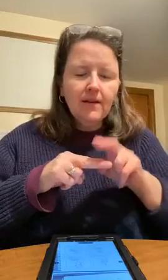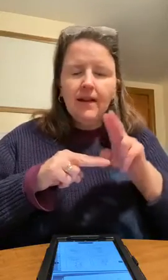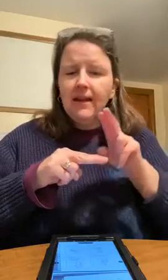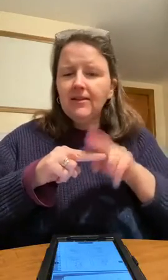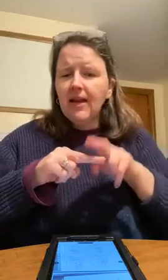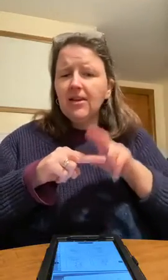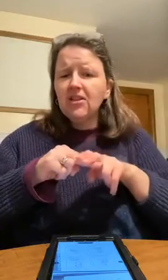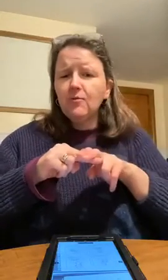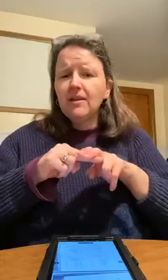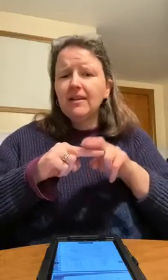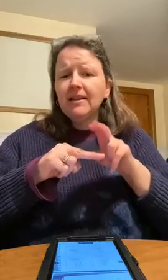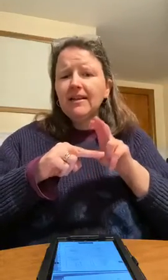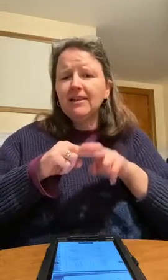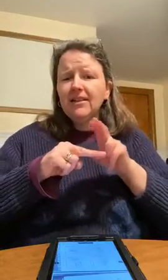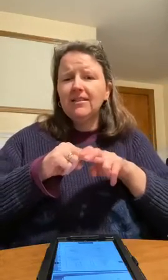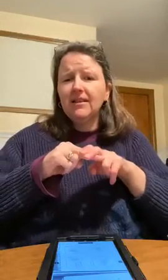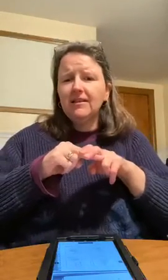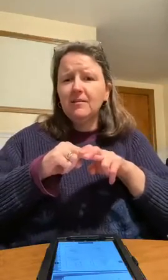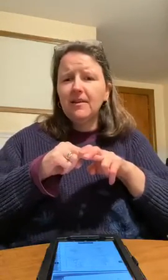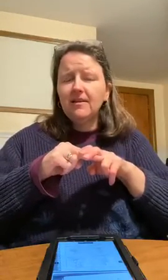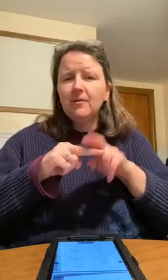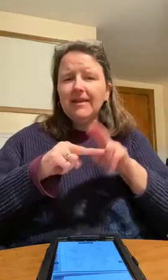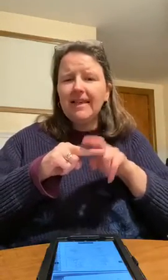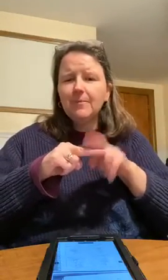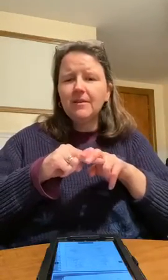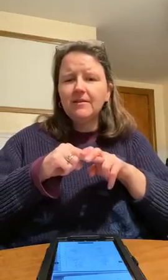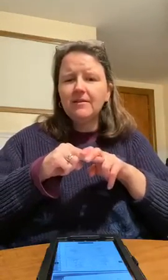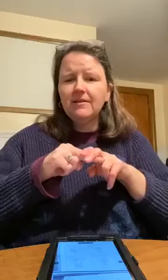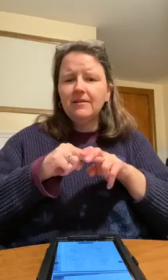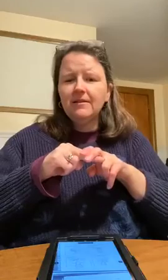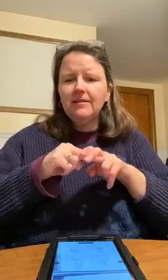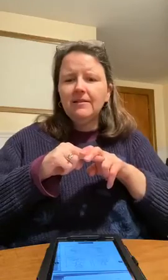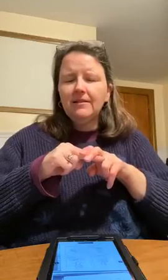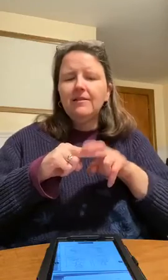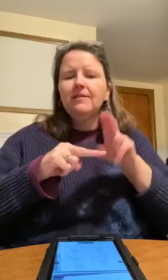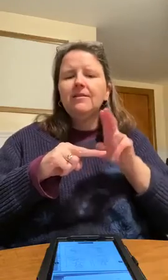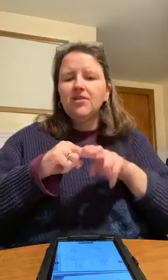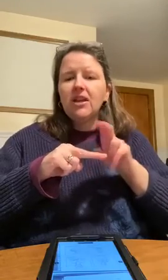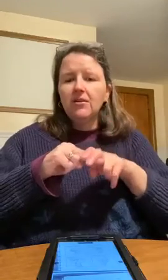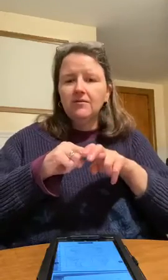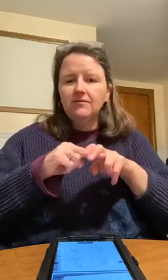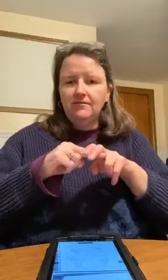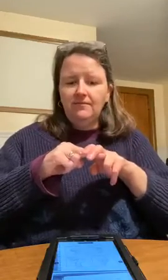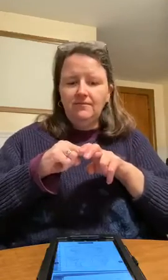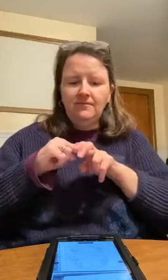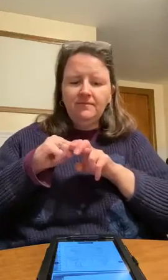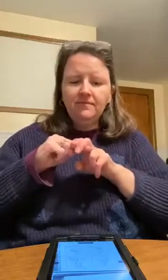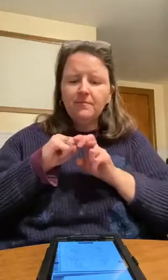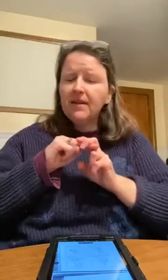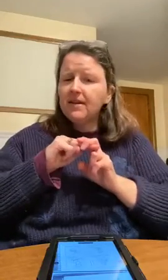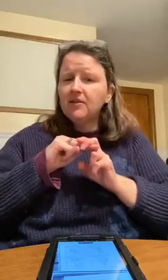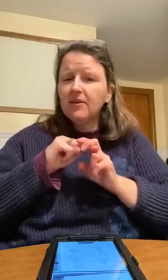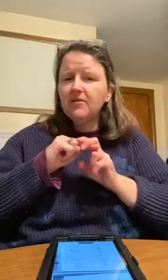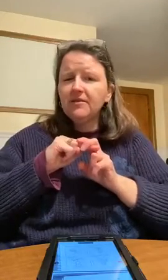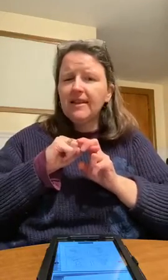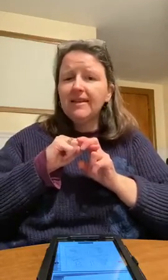And you actually want to kind of touch it a little bit. You want to tap it. Chair. Because when you're saying